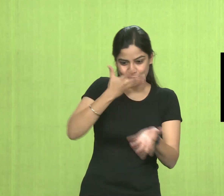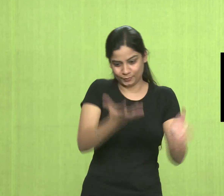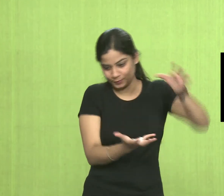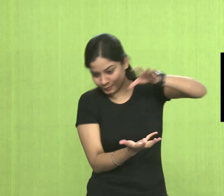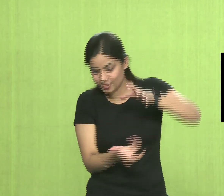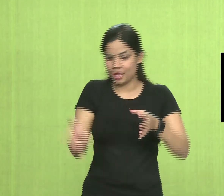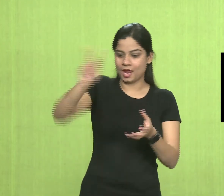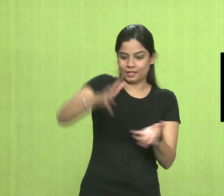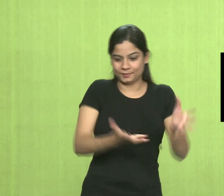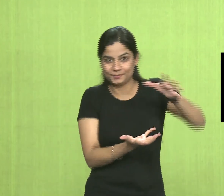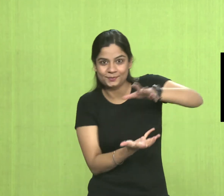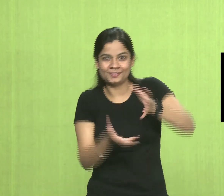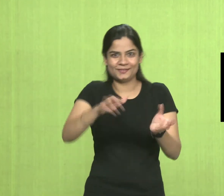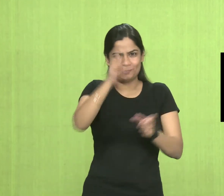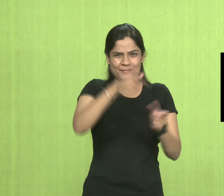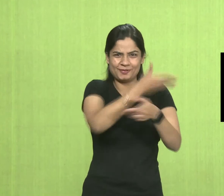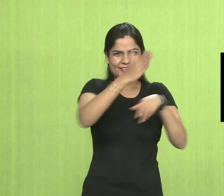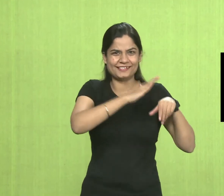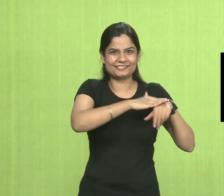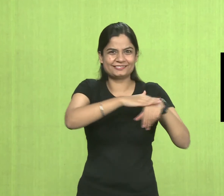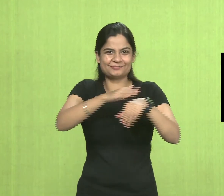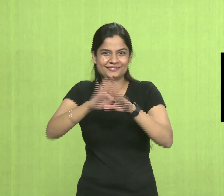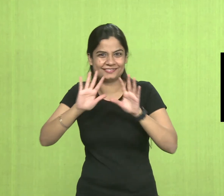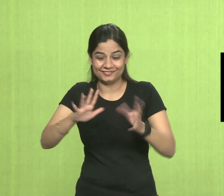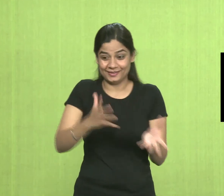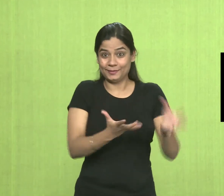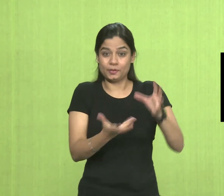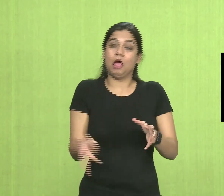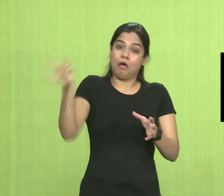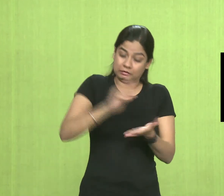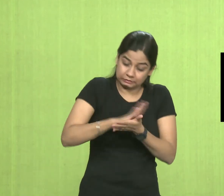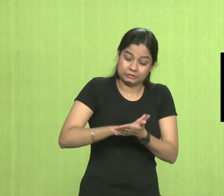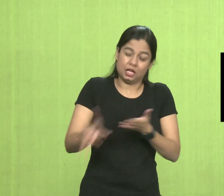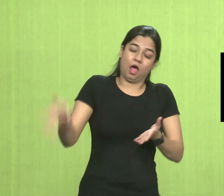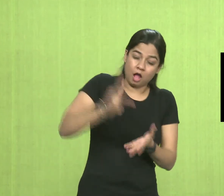clean the cereals, right? We all do that. Don't overdo it.